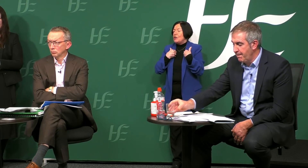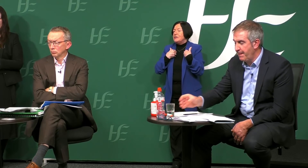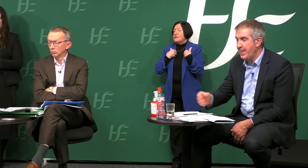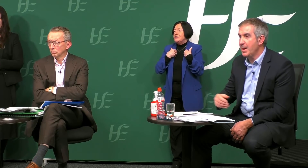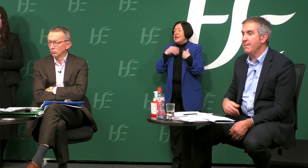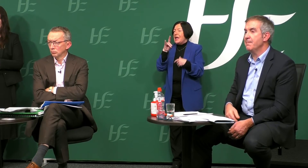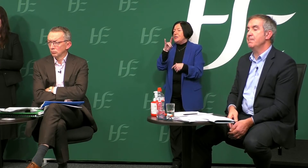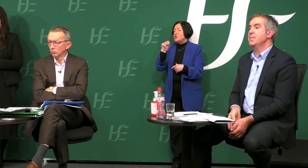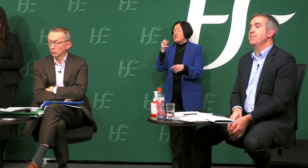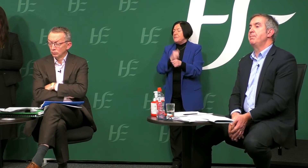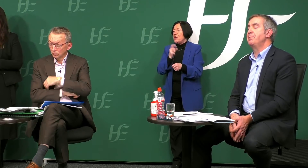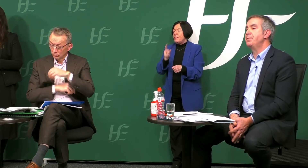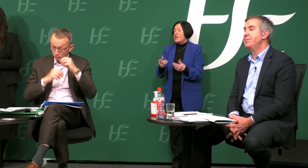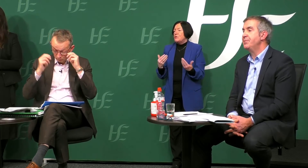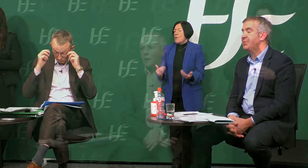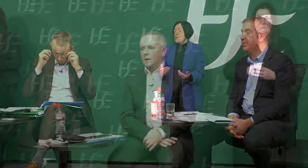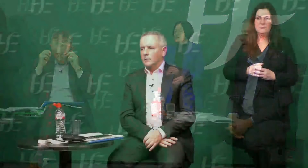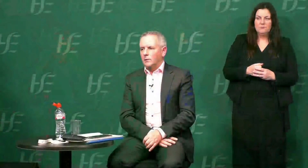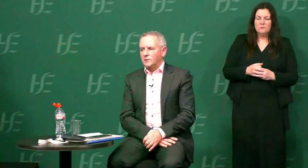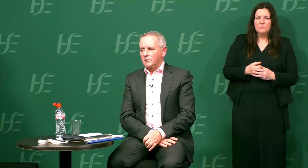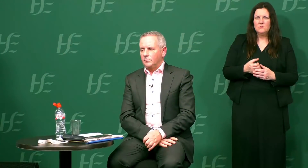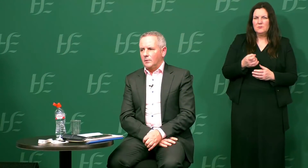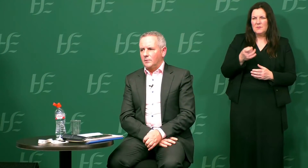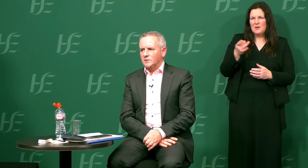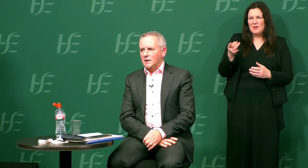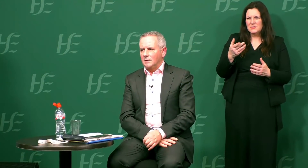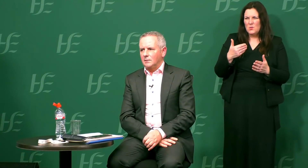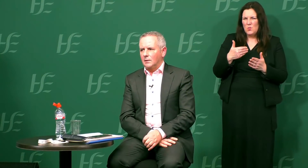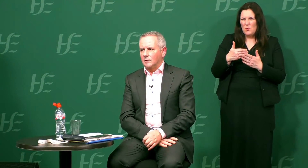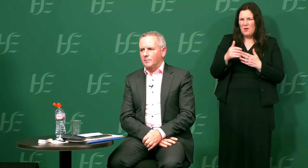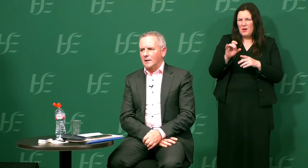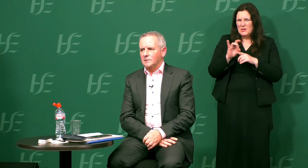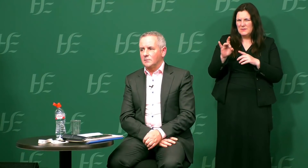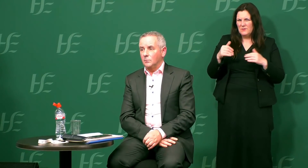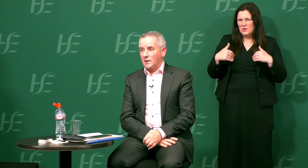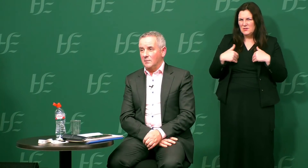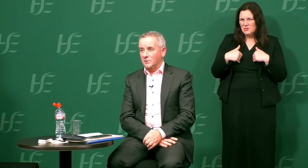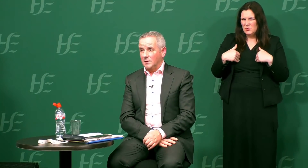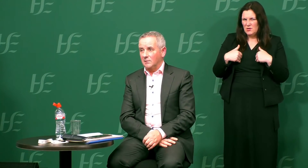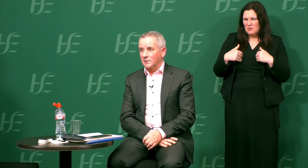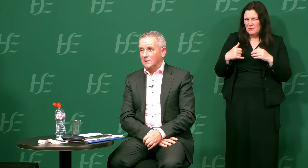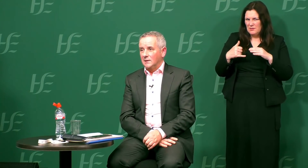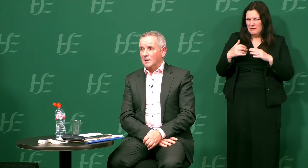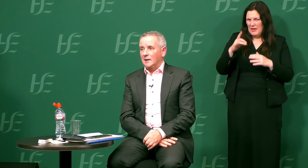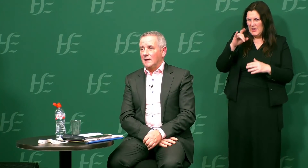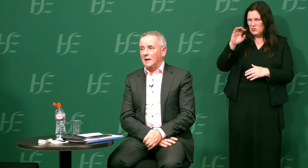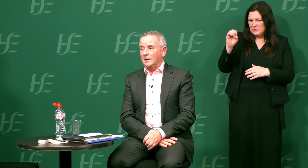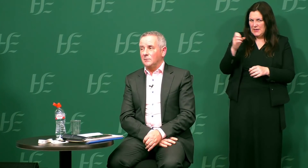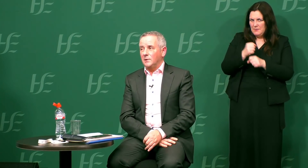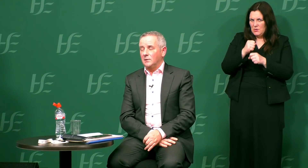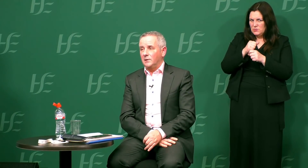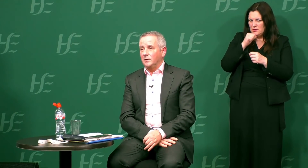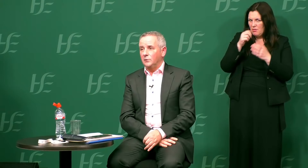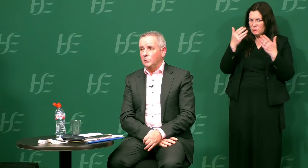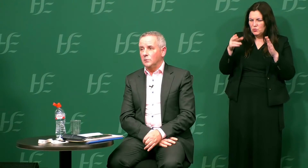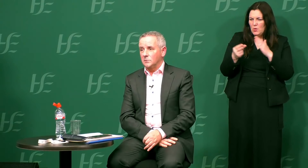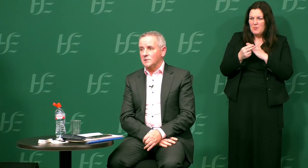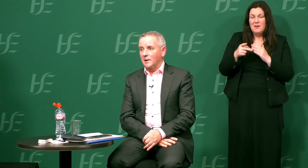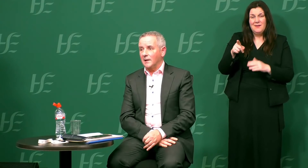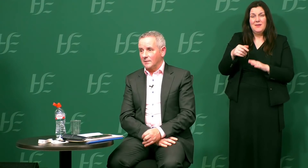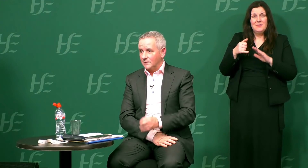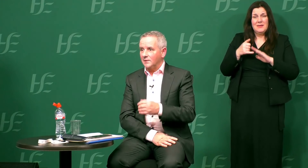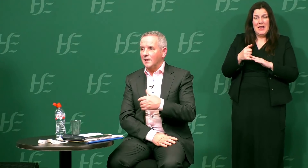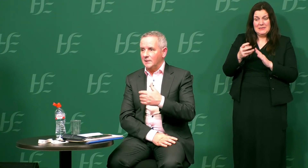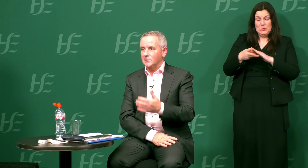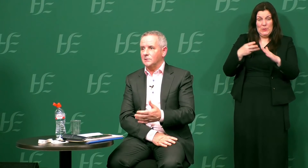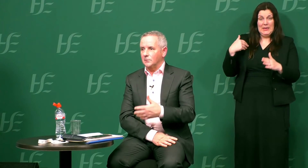the HSE about this at the moment? No, I think from what we've seen over the past week in particular, and we kind of knew once we